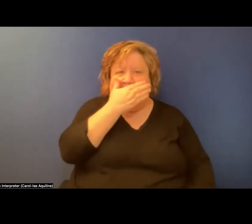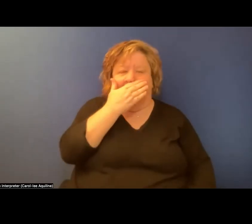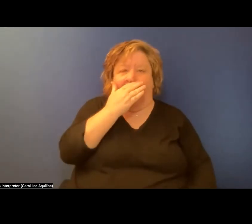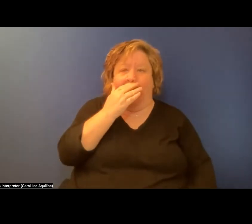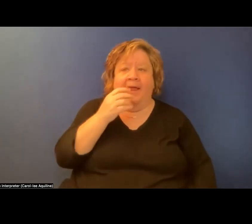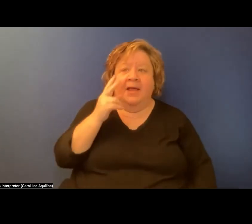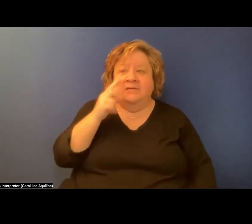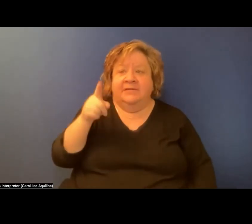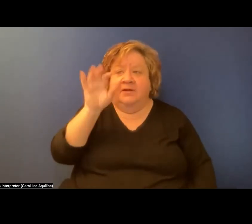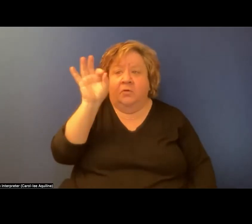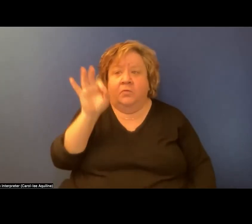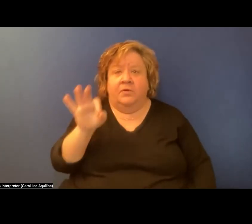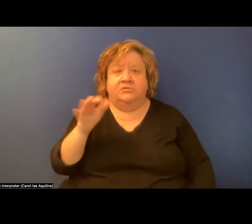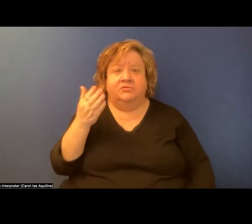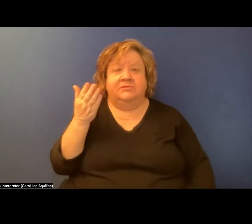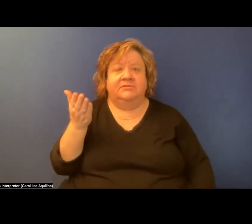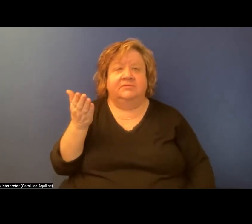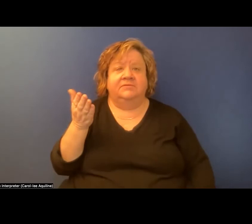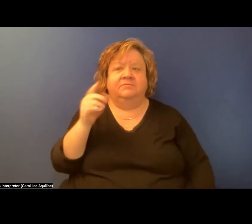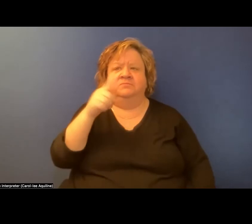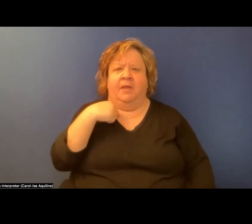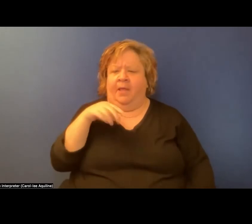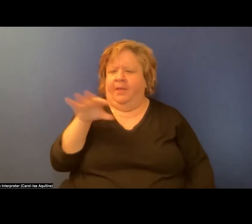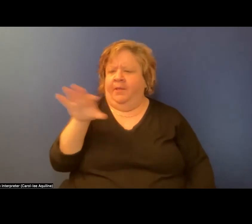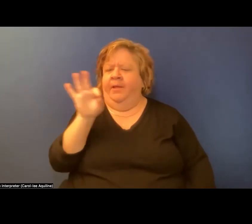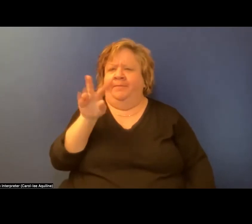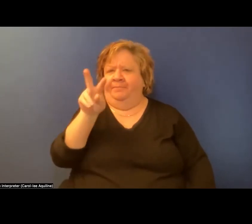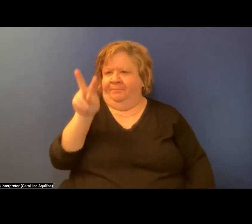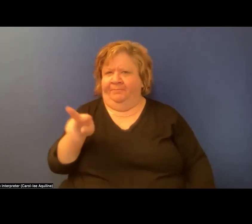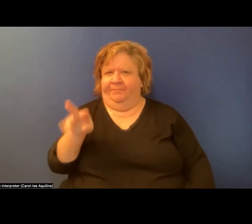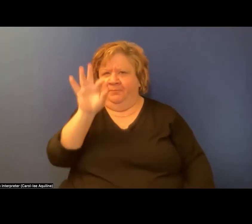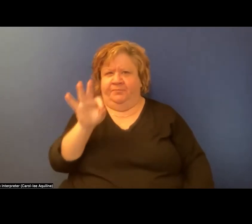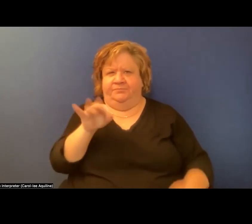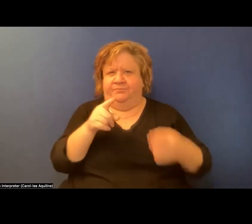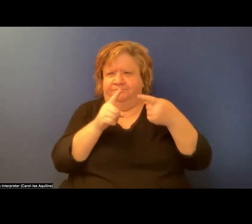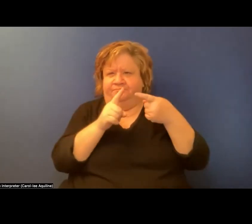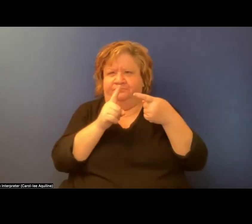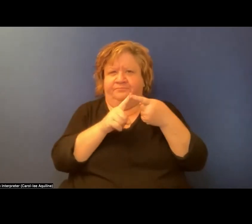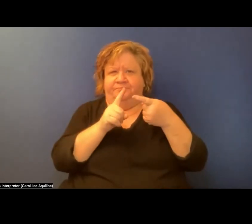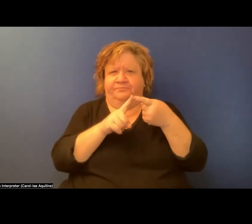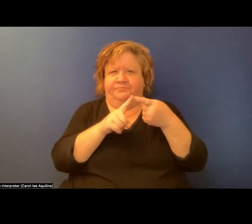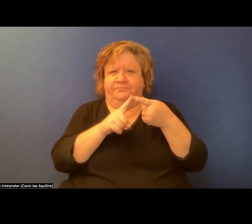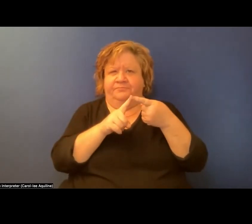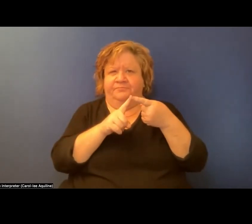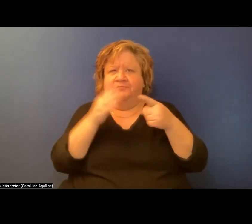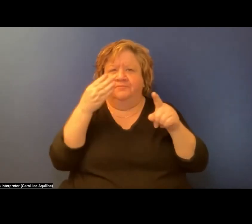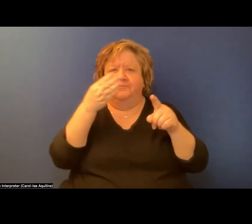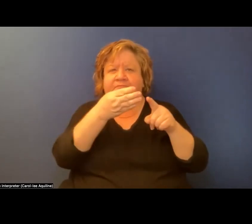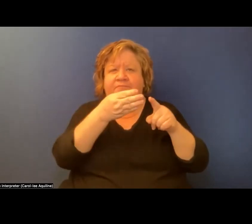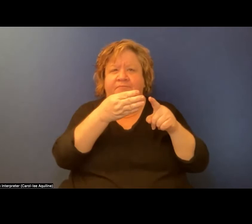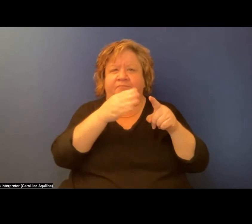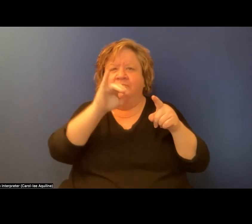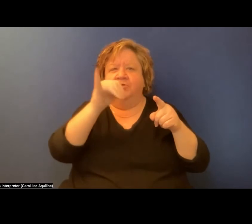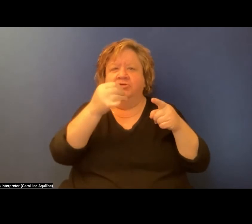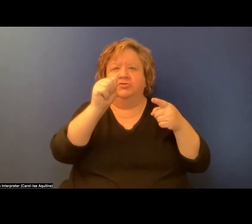So I will read the questions. The first question is for Jen and Christine. What is